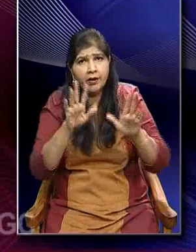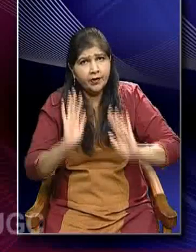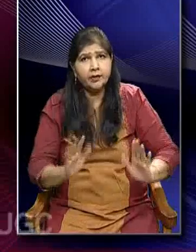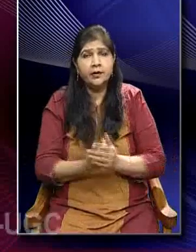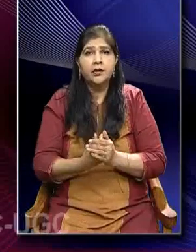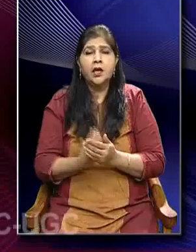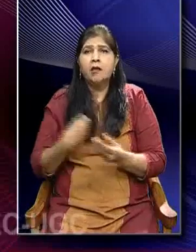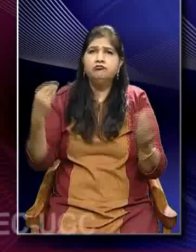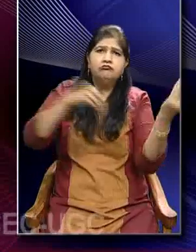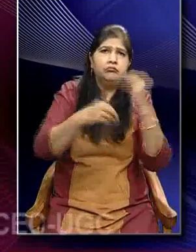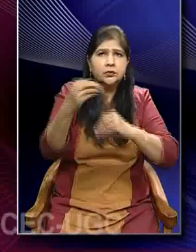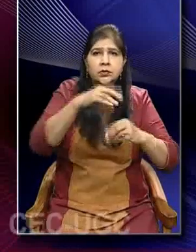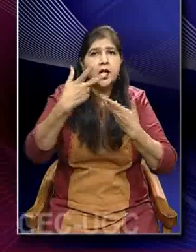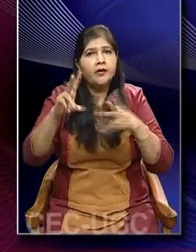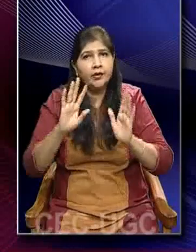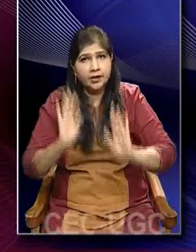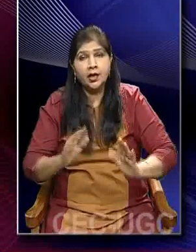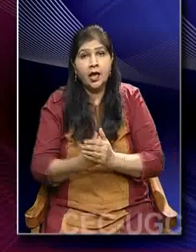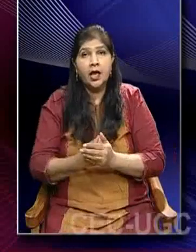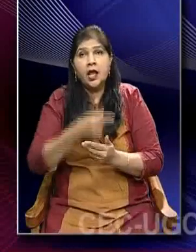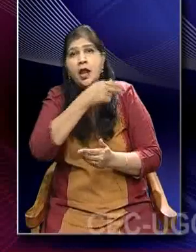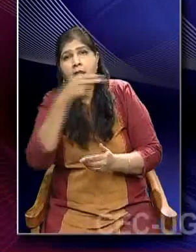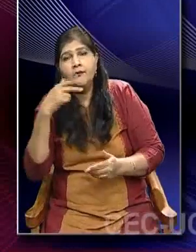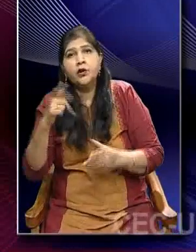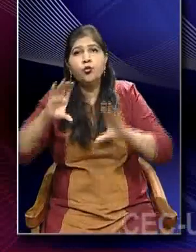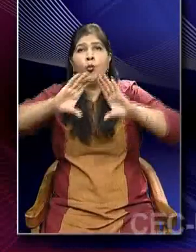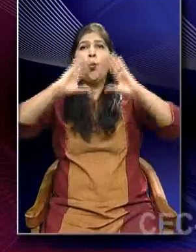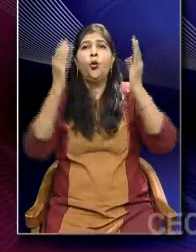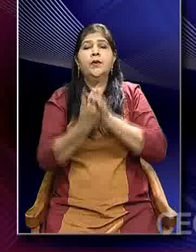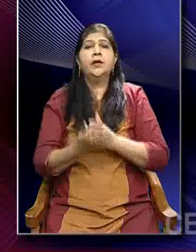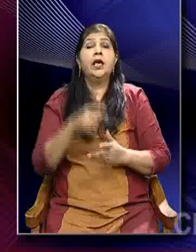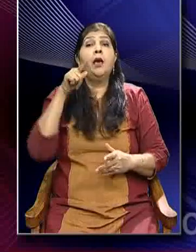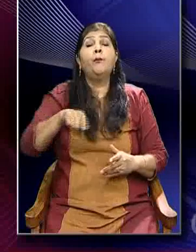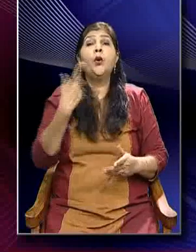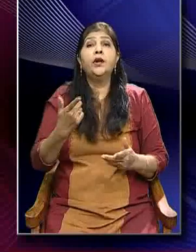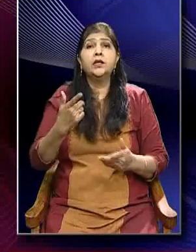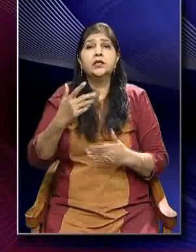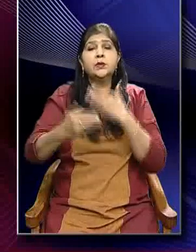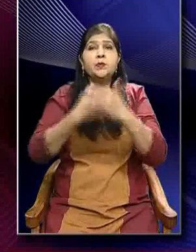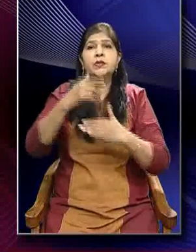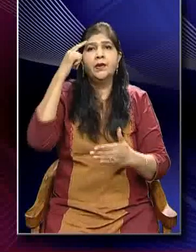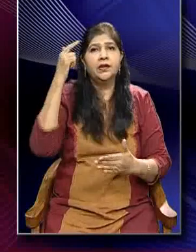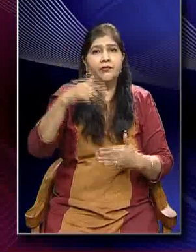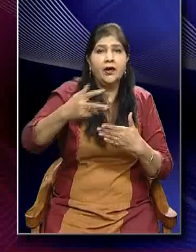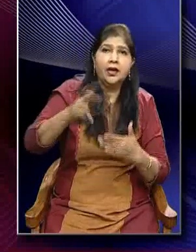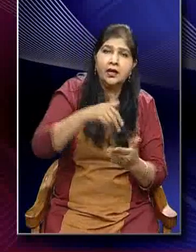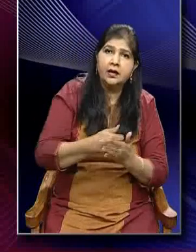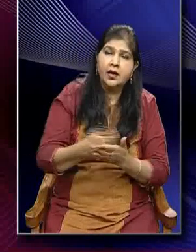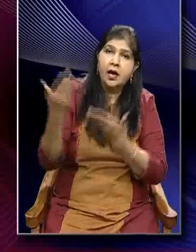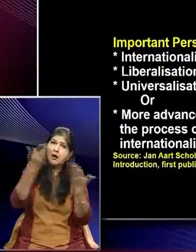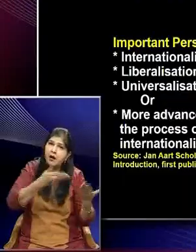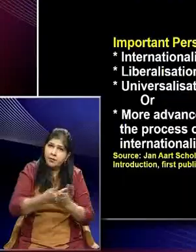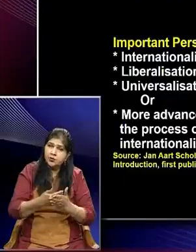with reference to globalization. An important perspective again comes from